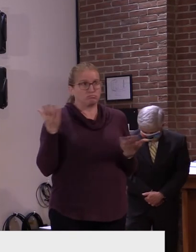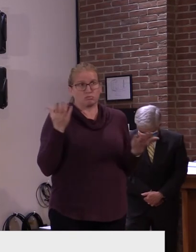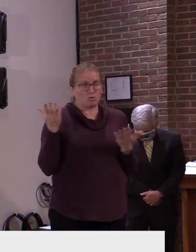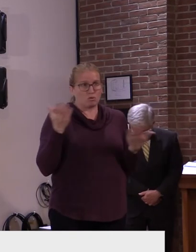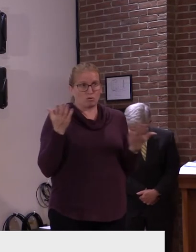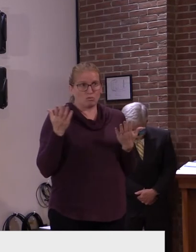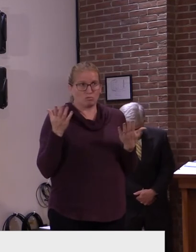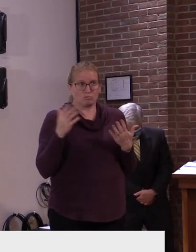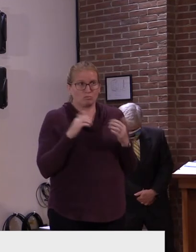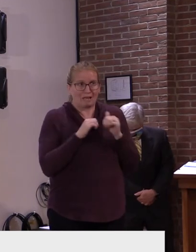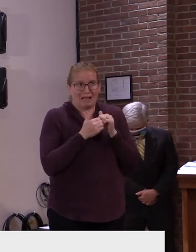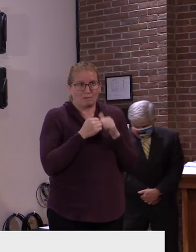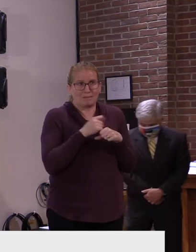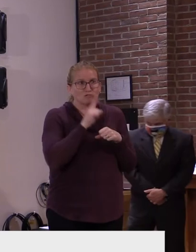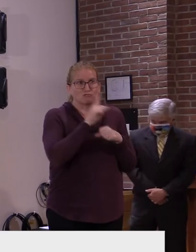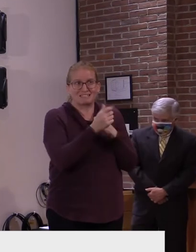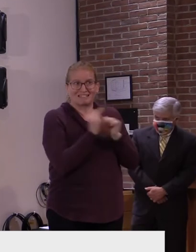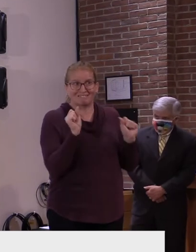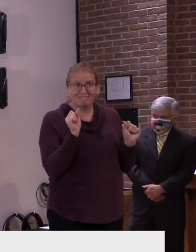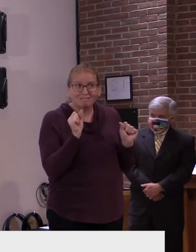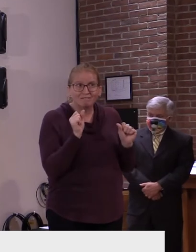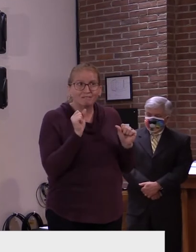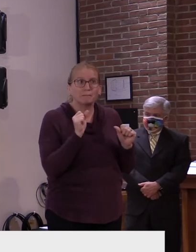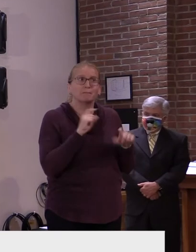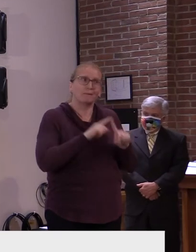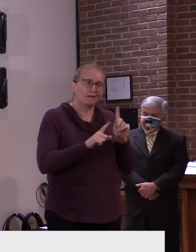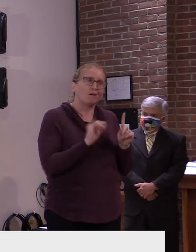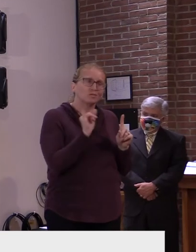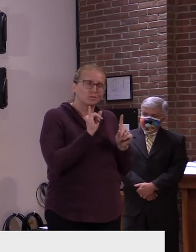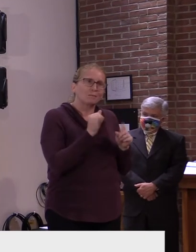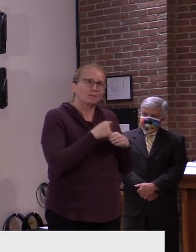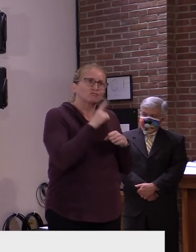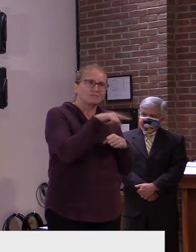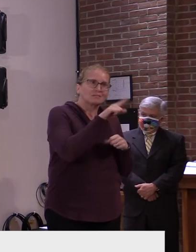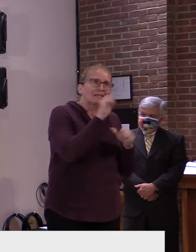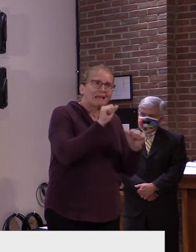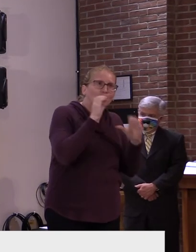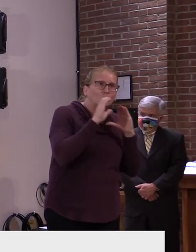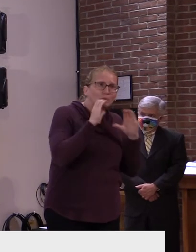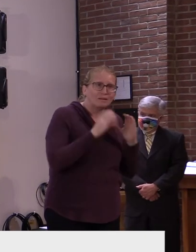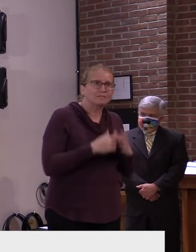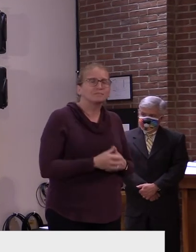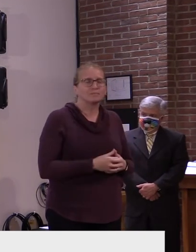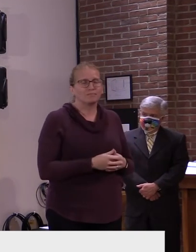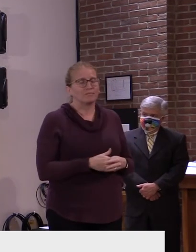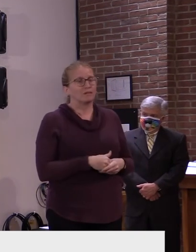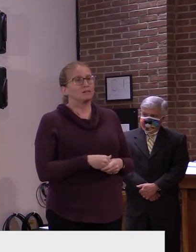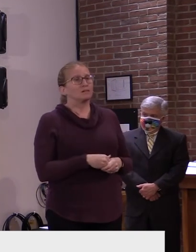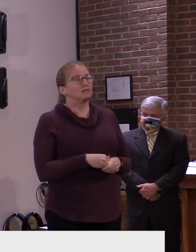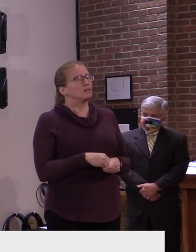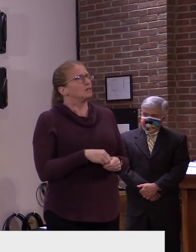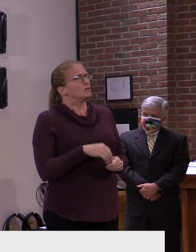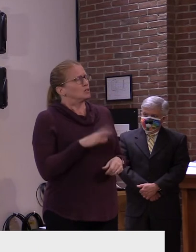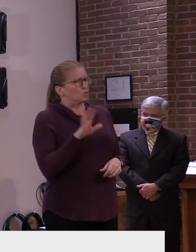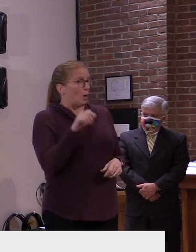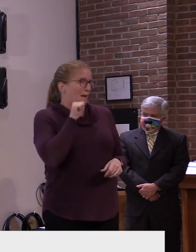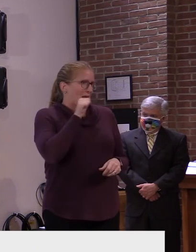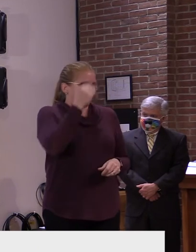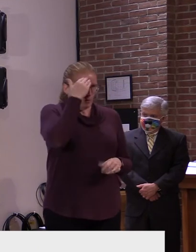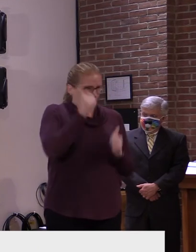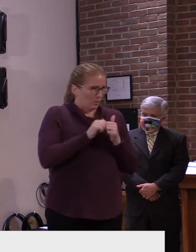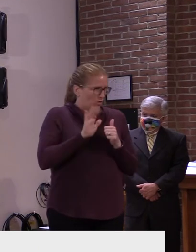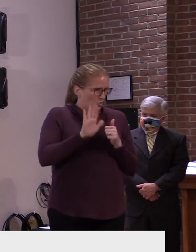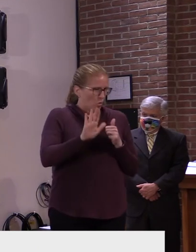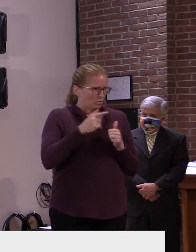mitigate any unwanted security measures sure it's mike charling again um i'm not familiar with what you're describing